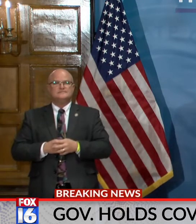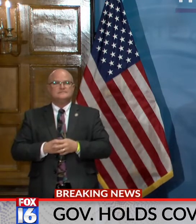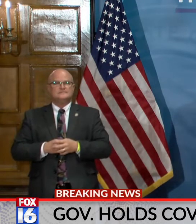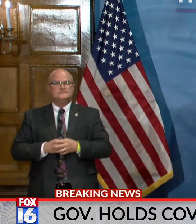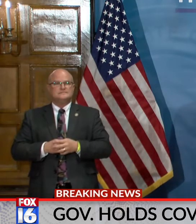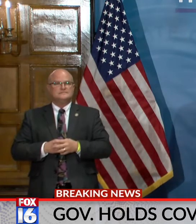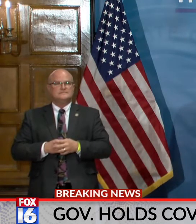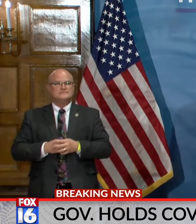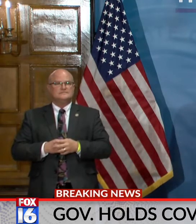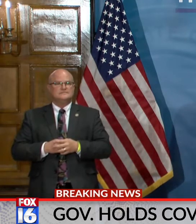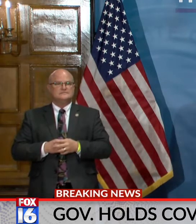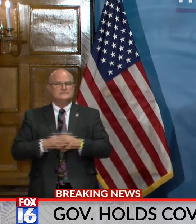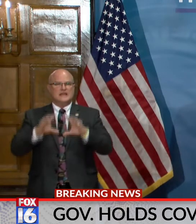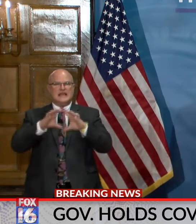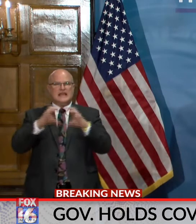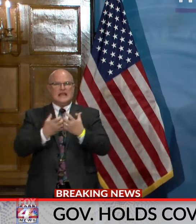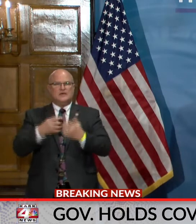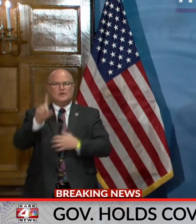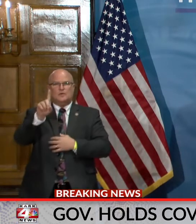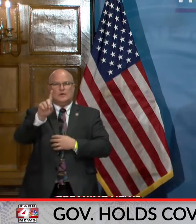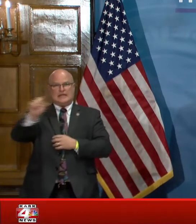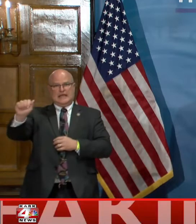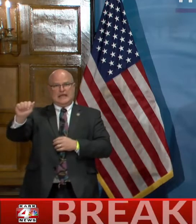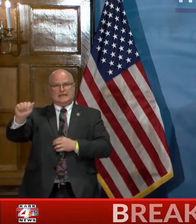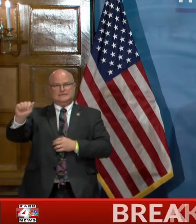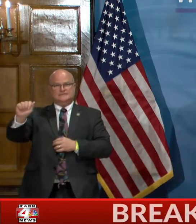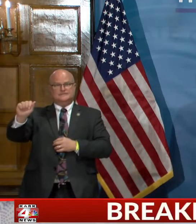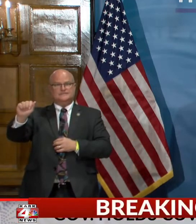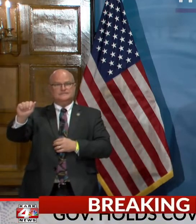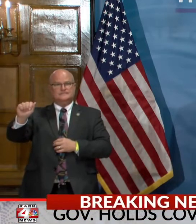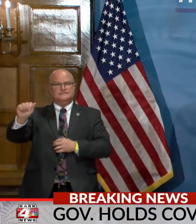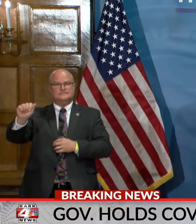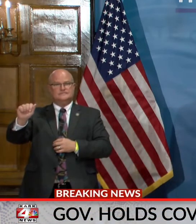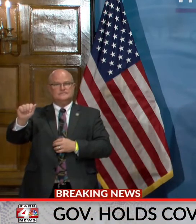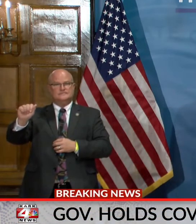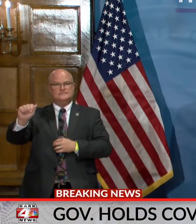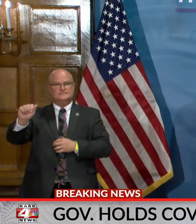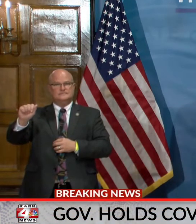you can see, category 1A, as they're